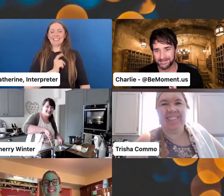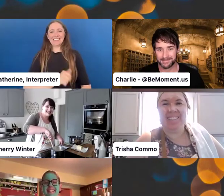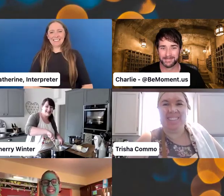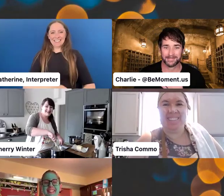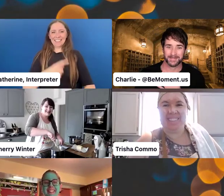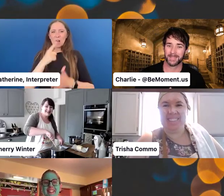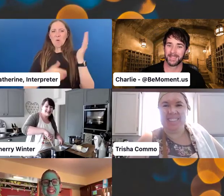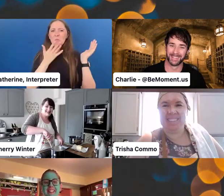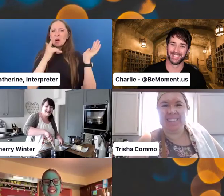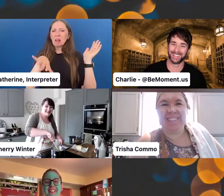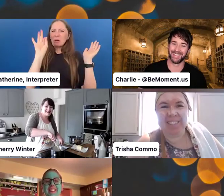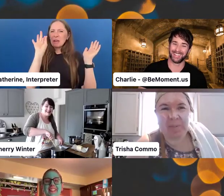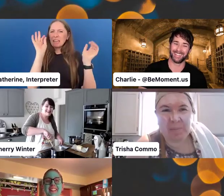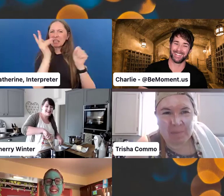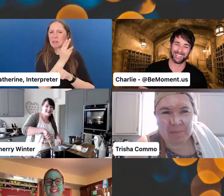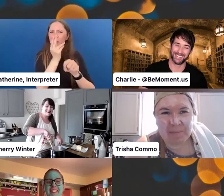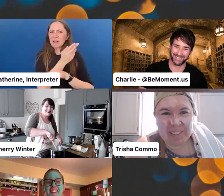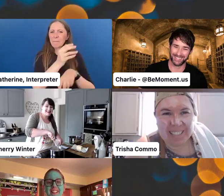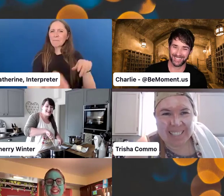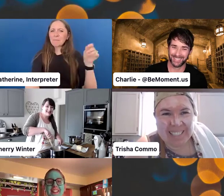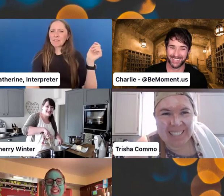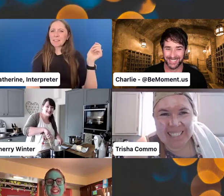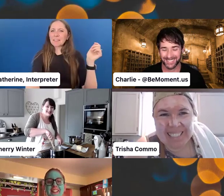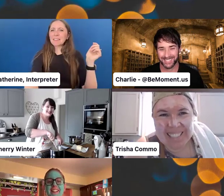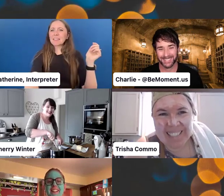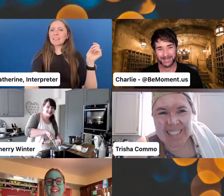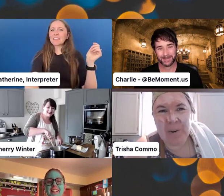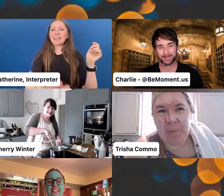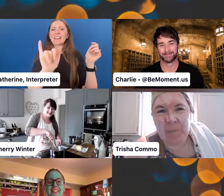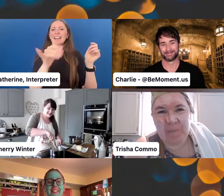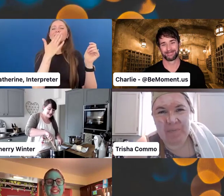What color did you guys use? Ah, that's a sweet surprise. Wait, I gotta